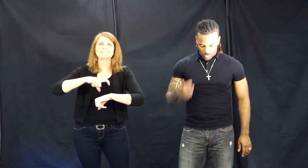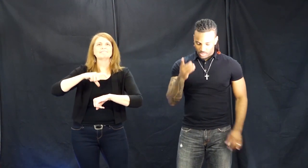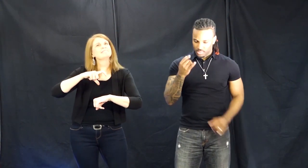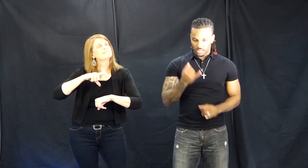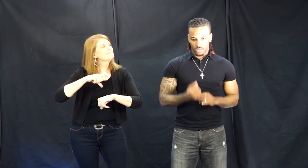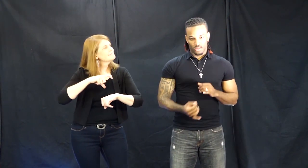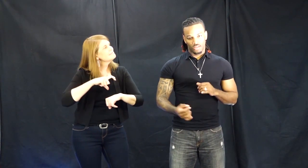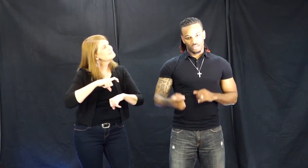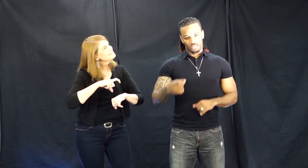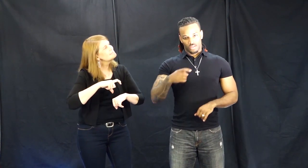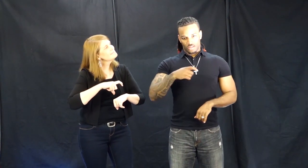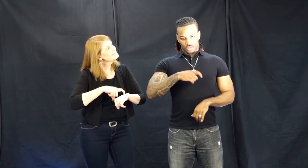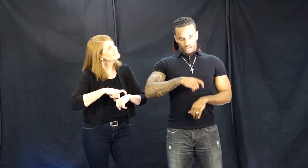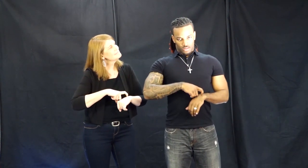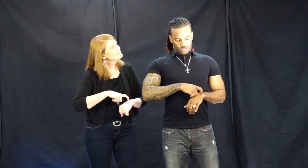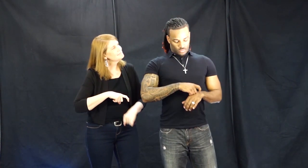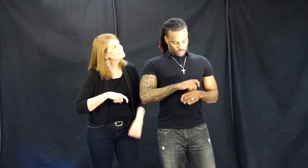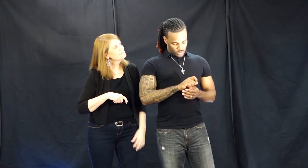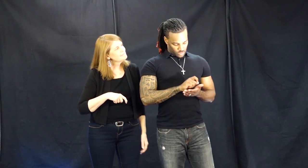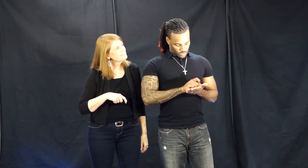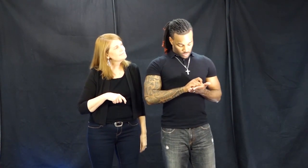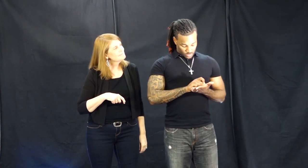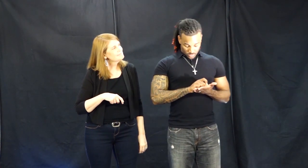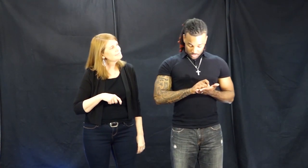One last time.